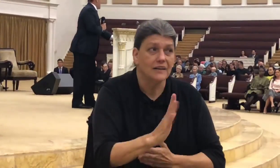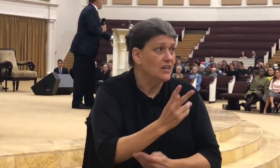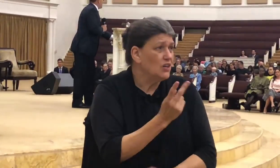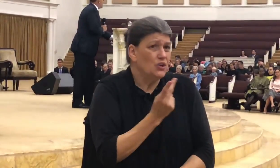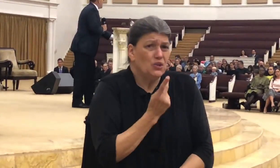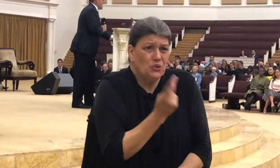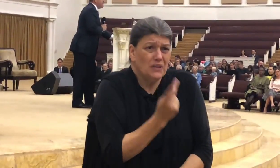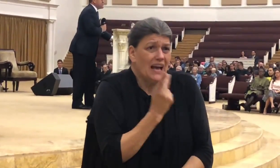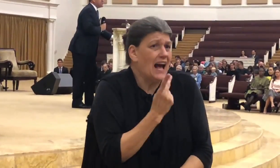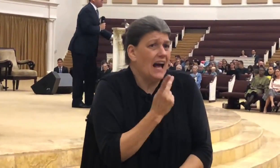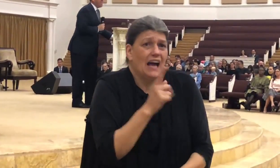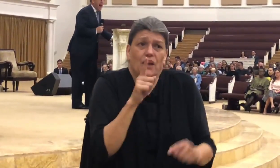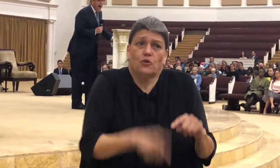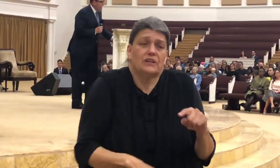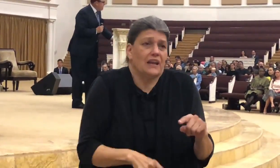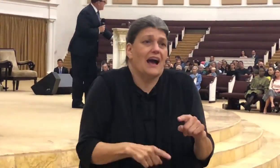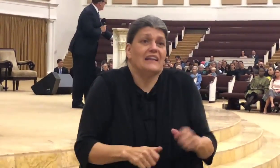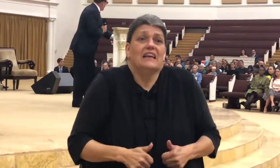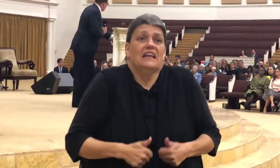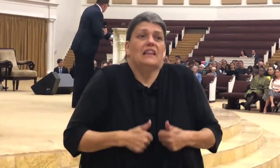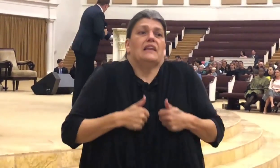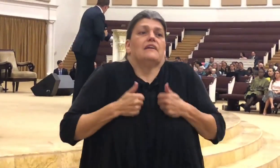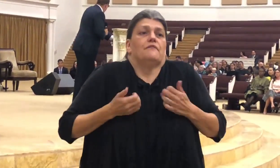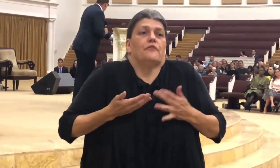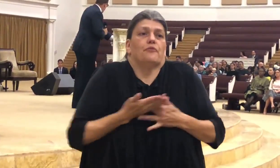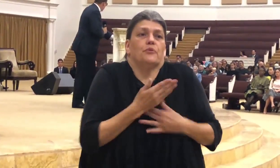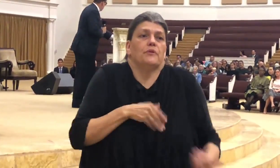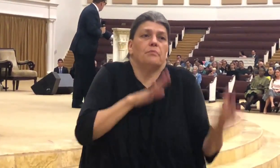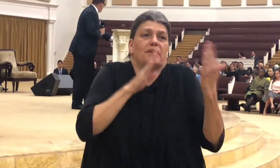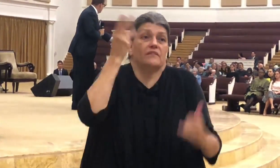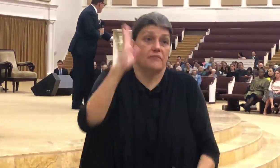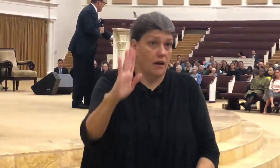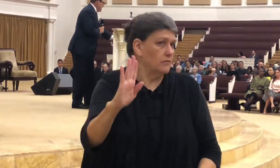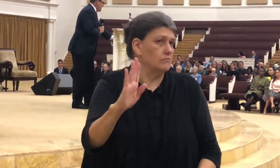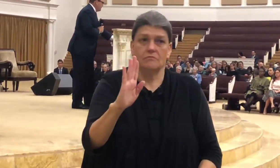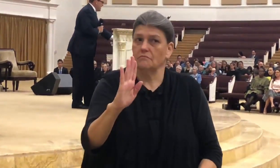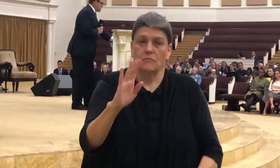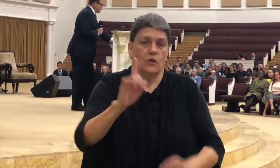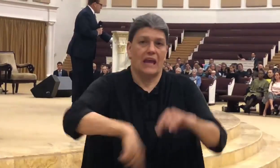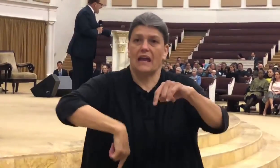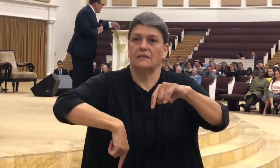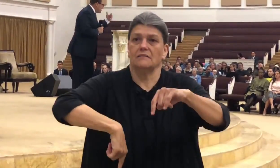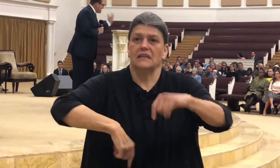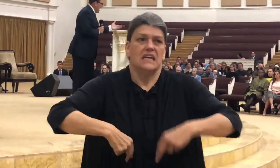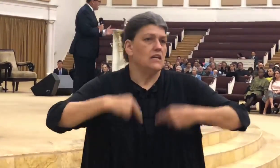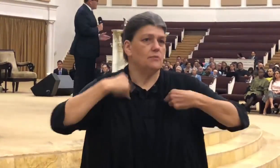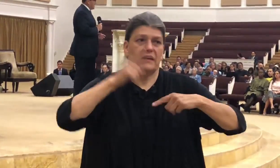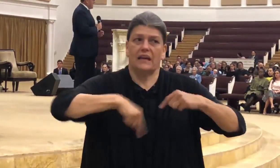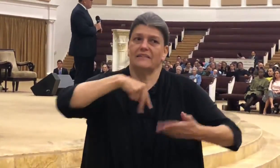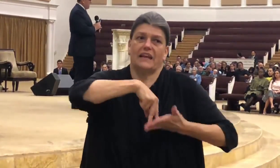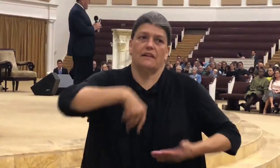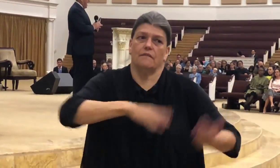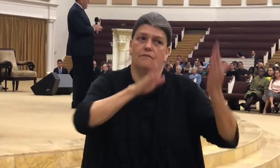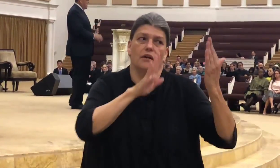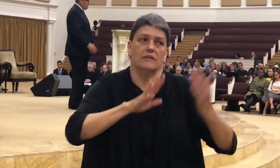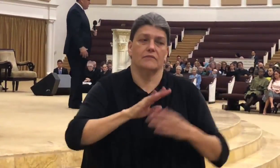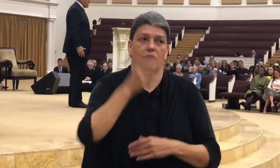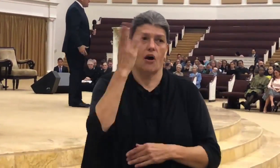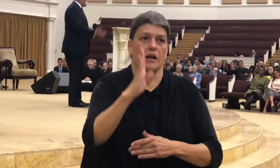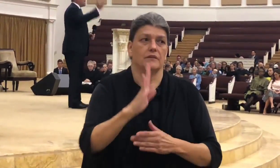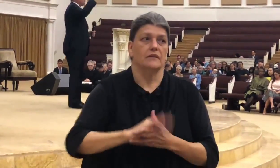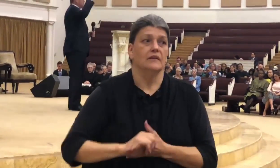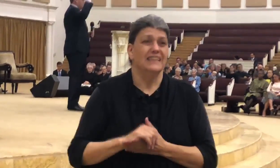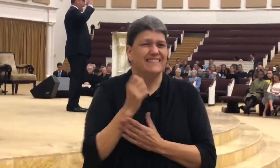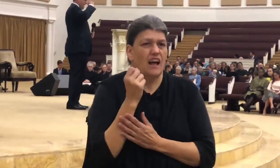be unable to even survive in the presence of that God. This was the understanding that Israel had, that